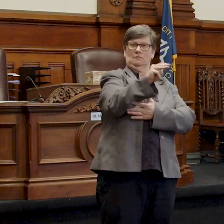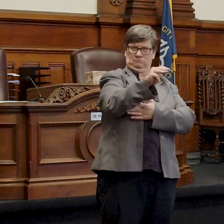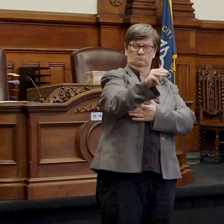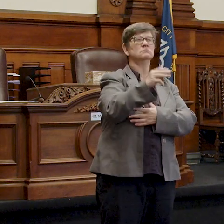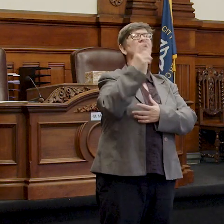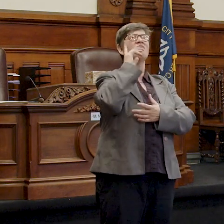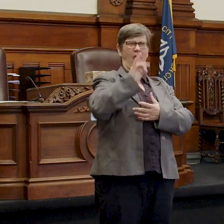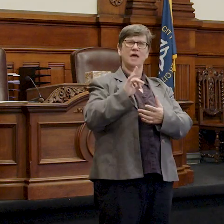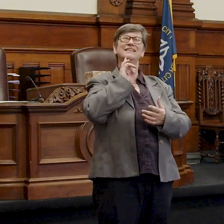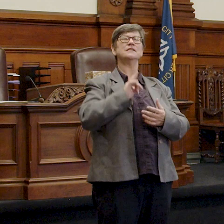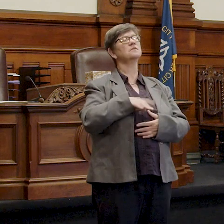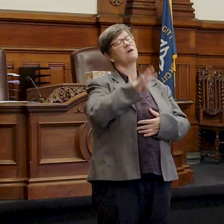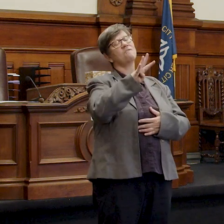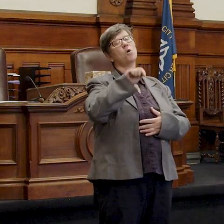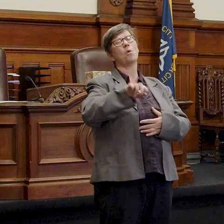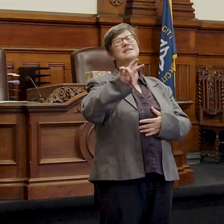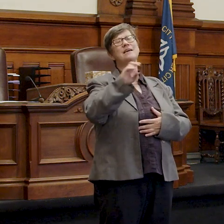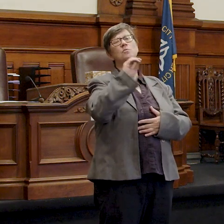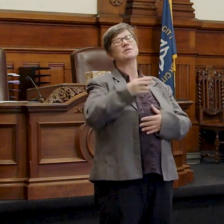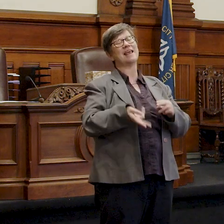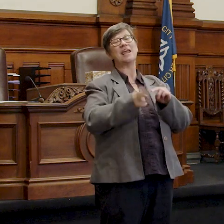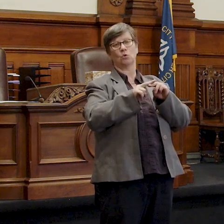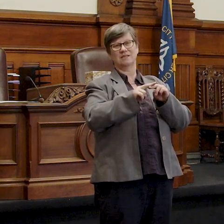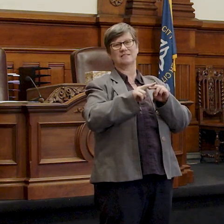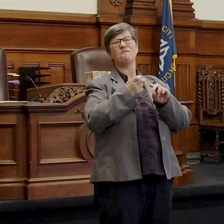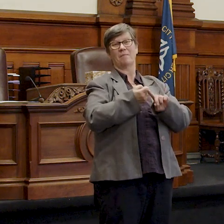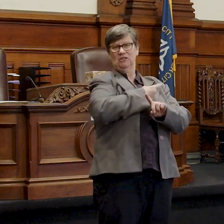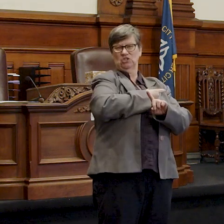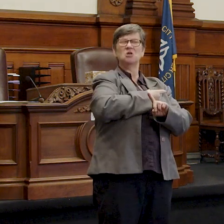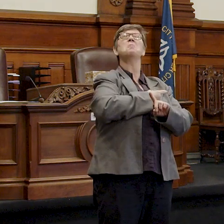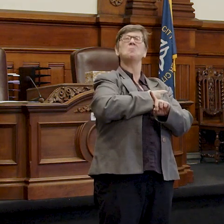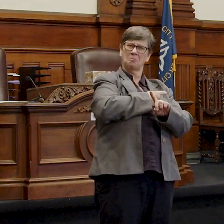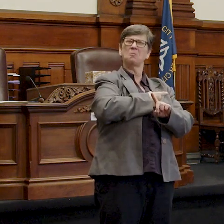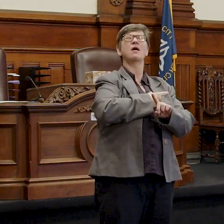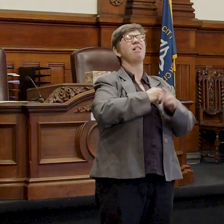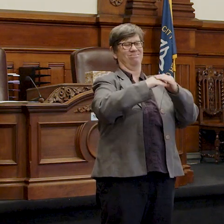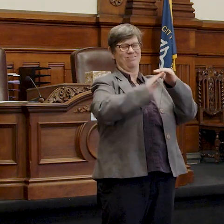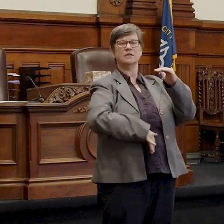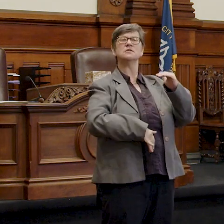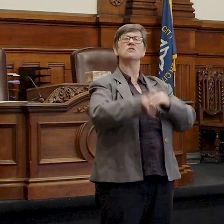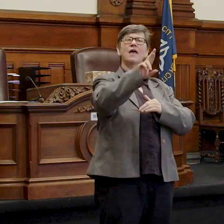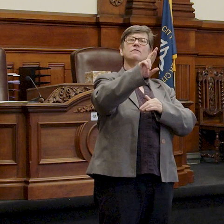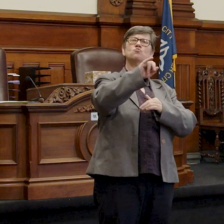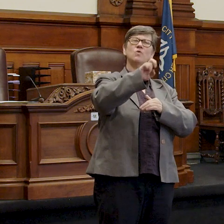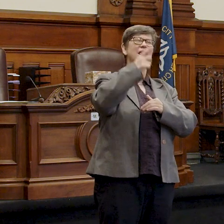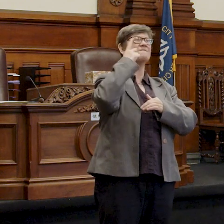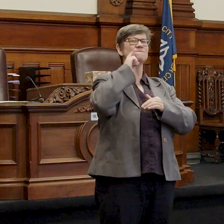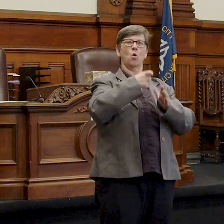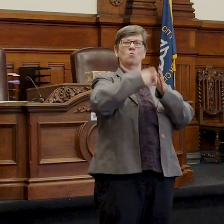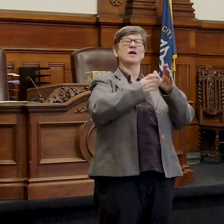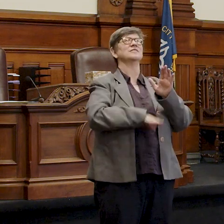the rate of inflation. Among my deepest concerns reflected in this budget is the unavoidable and all too clear